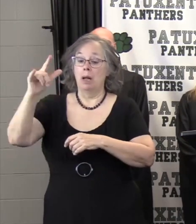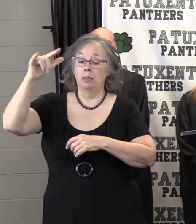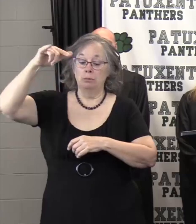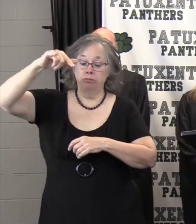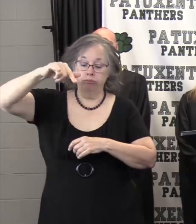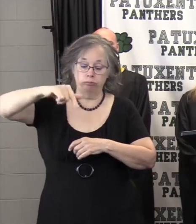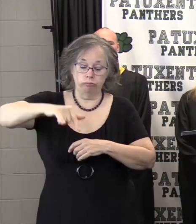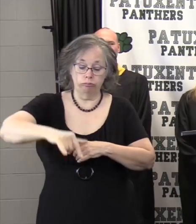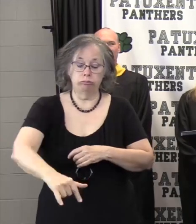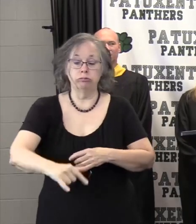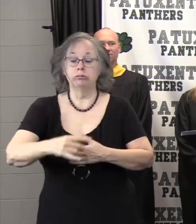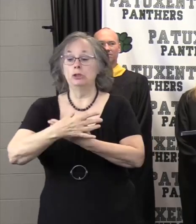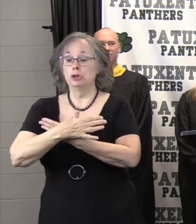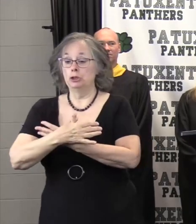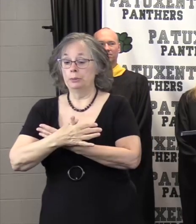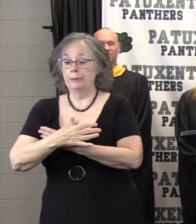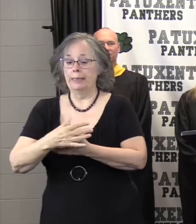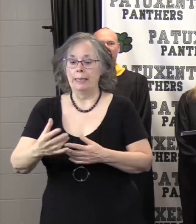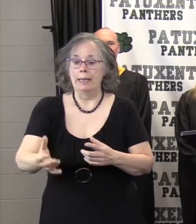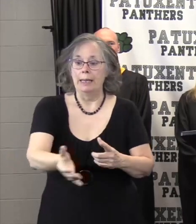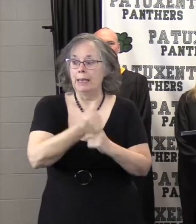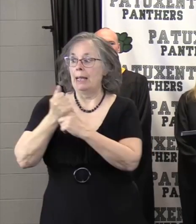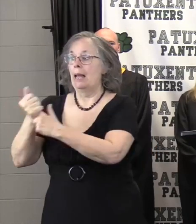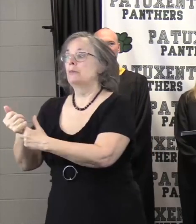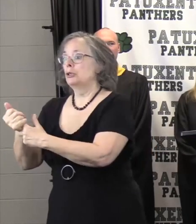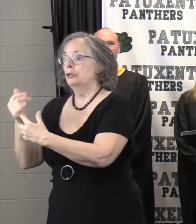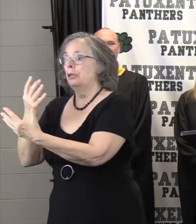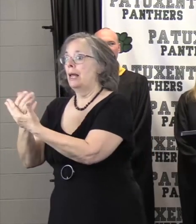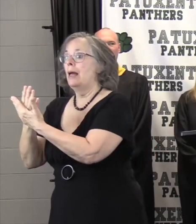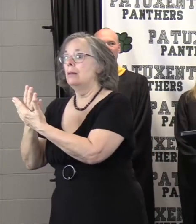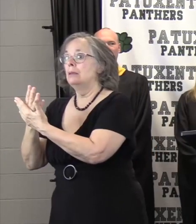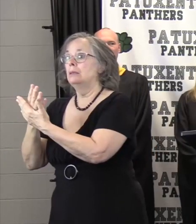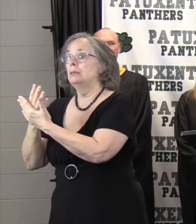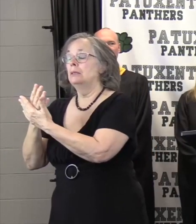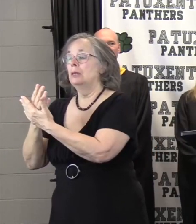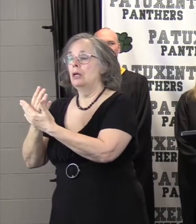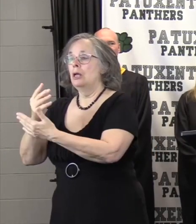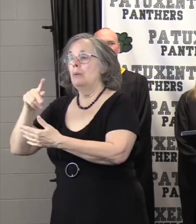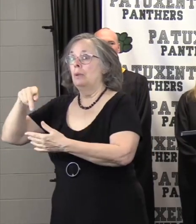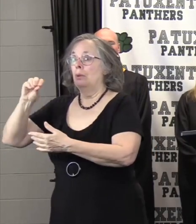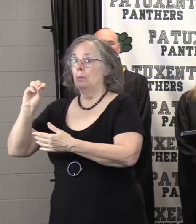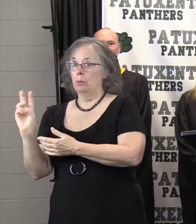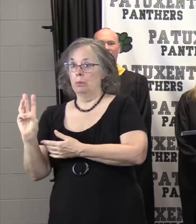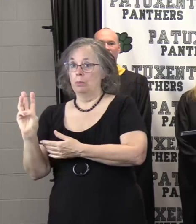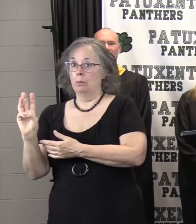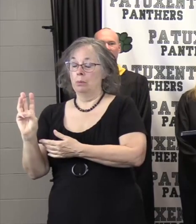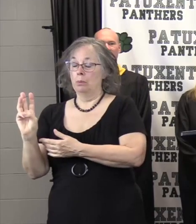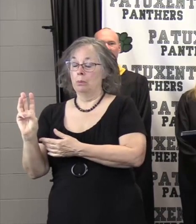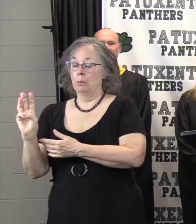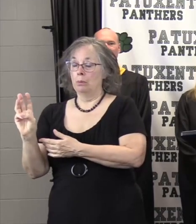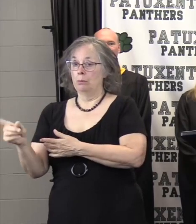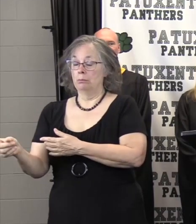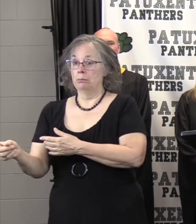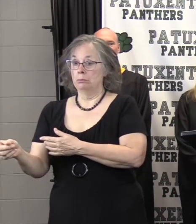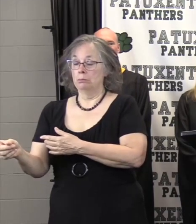over Germany and was later captured by German soldiers and held as a prisoner of war.